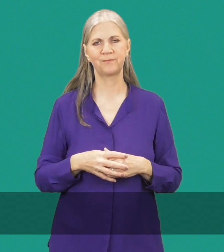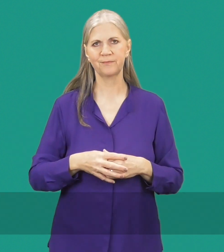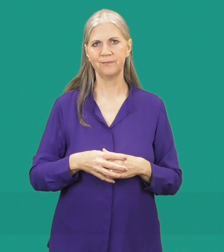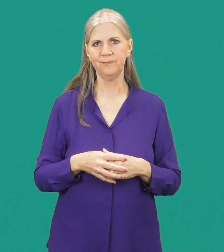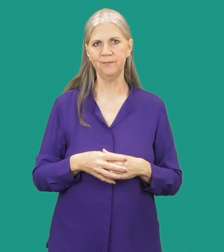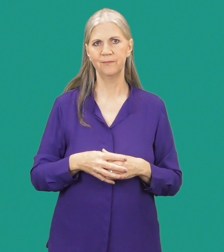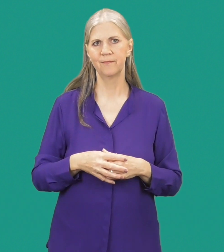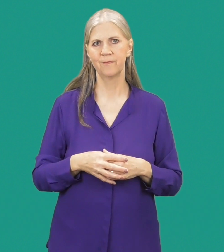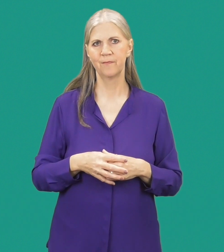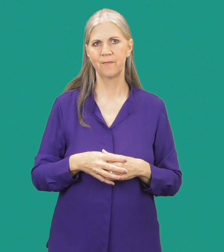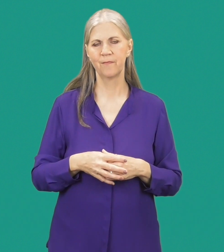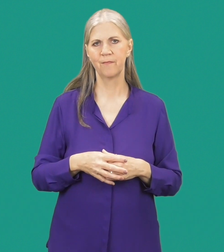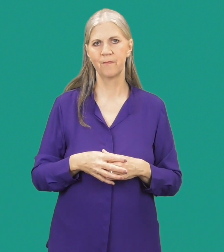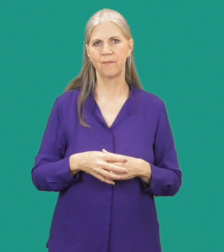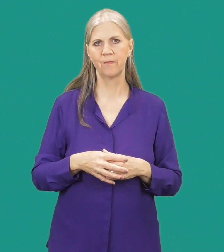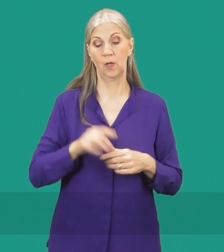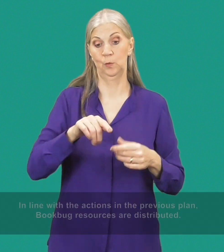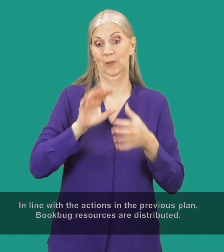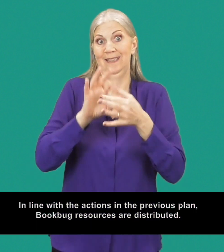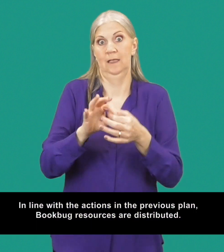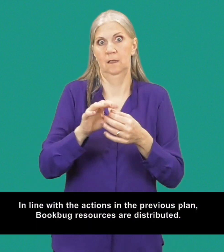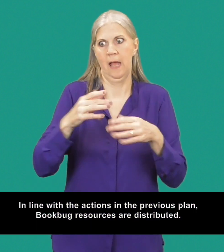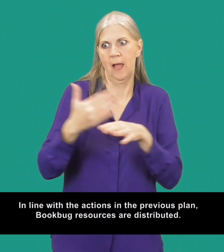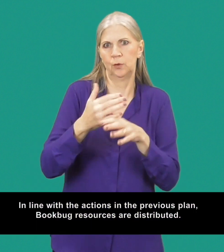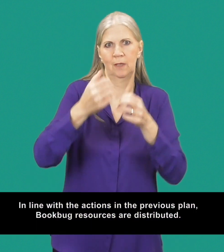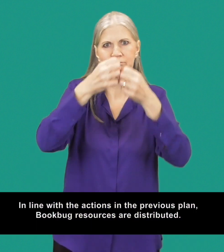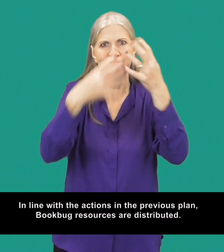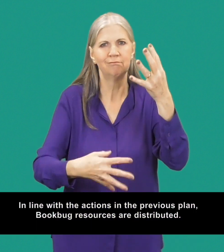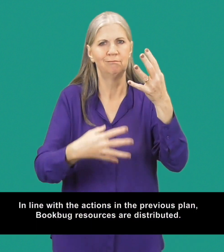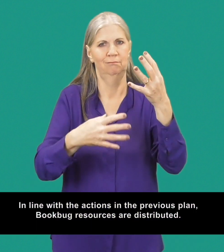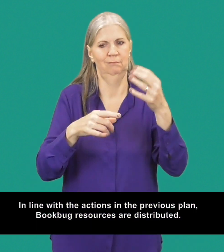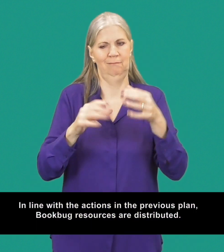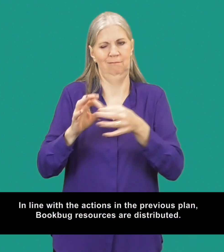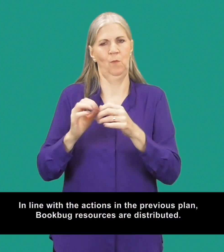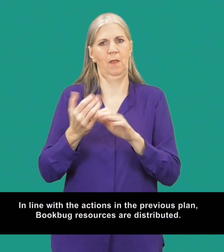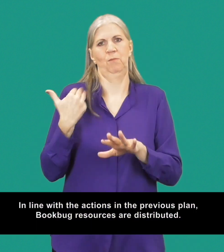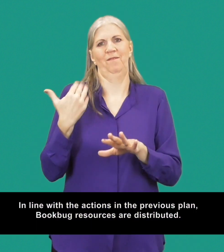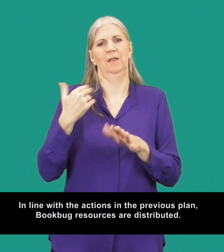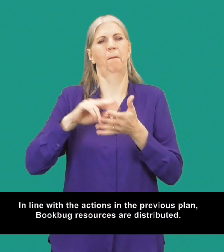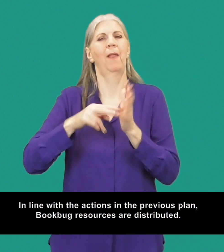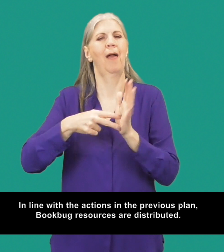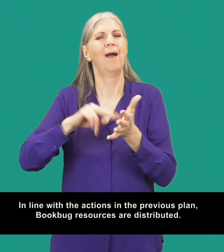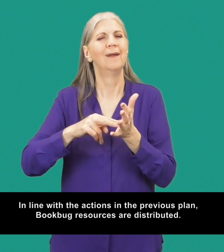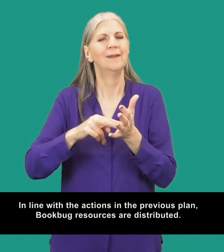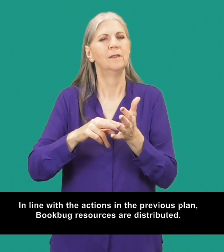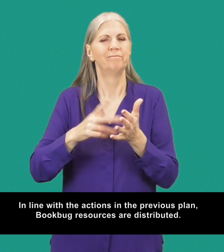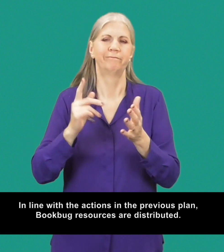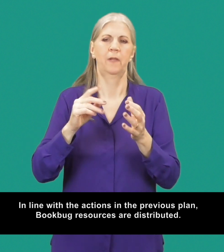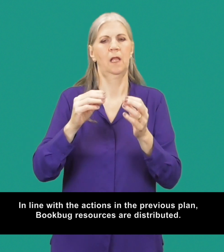In line with the actions in the previous plan, BookBug resources are distributed.